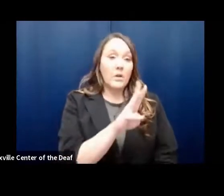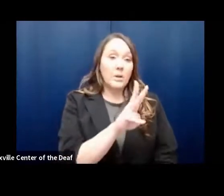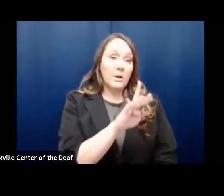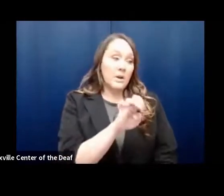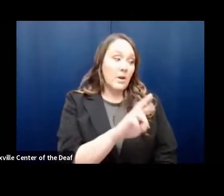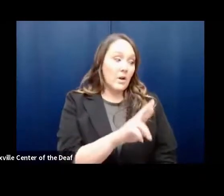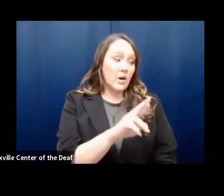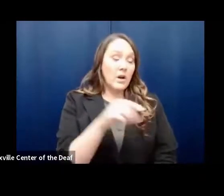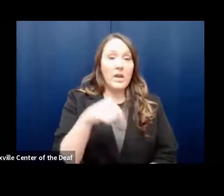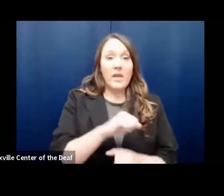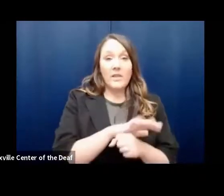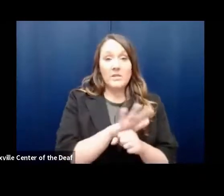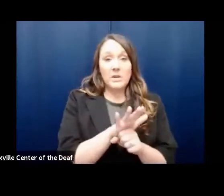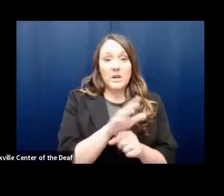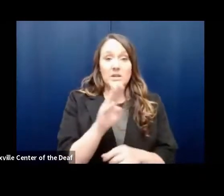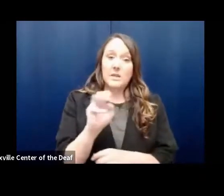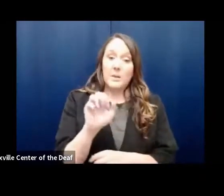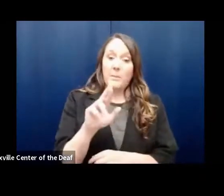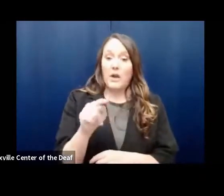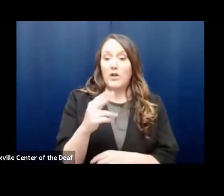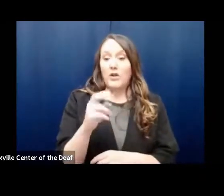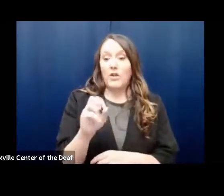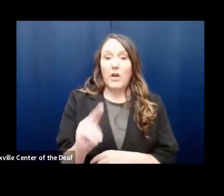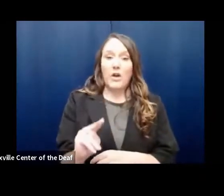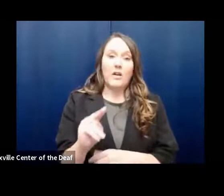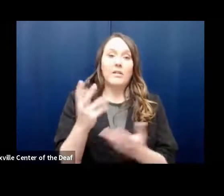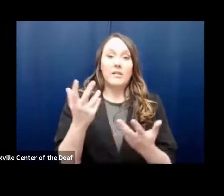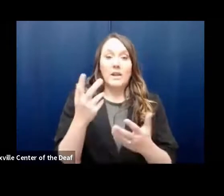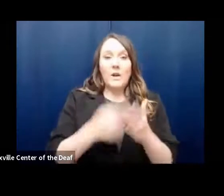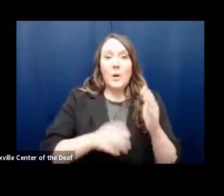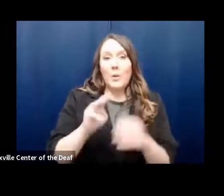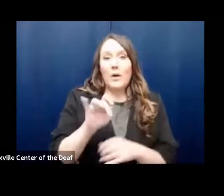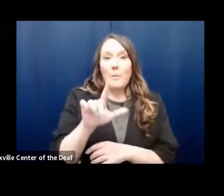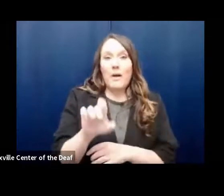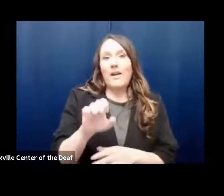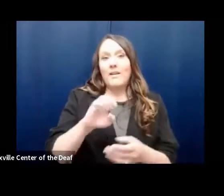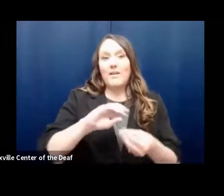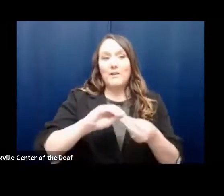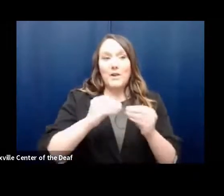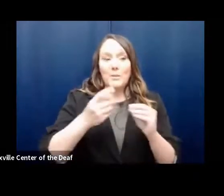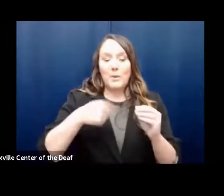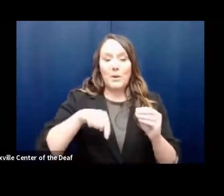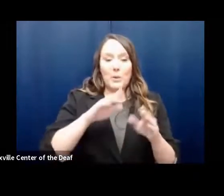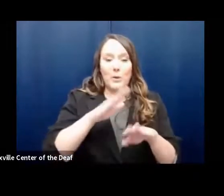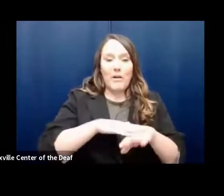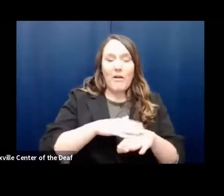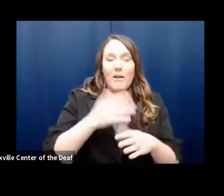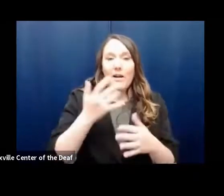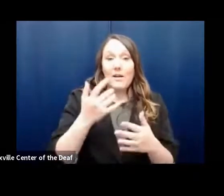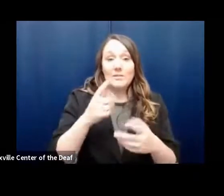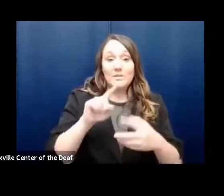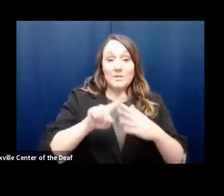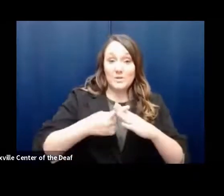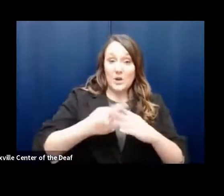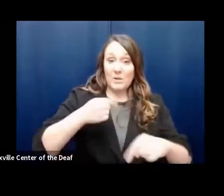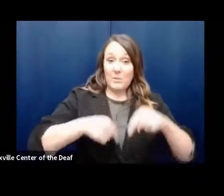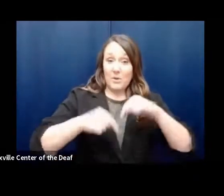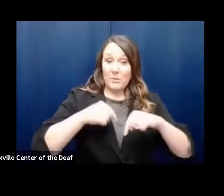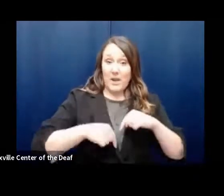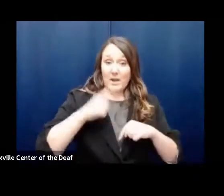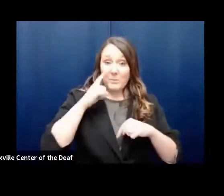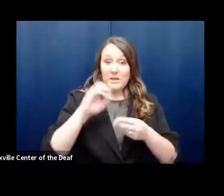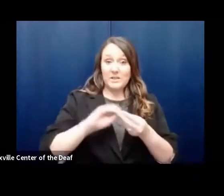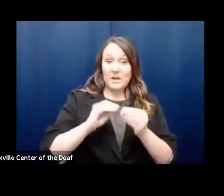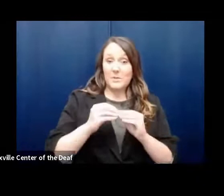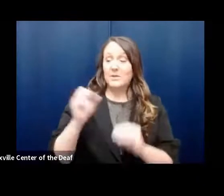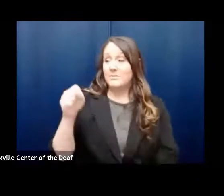this pandemic is a marathon, what mile are we on? Have we started moving backward given the recent spike in cases? We are definitely not